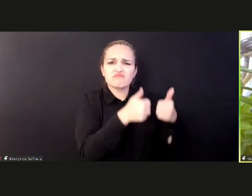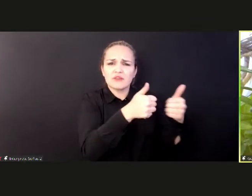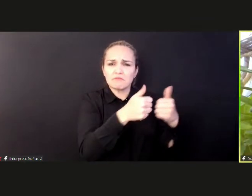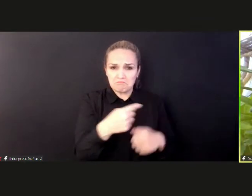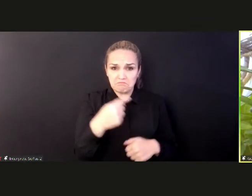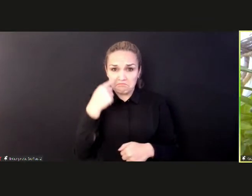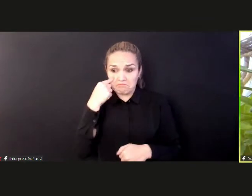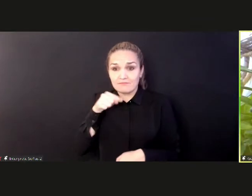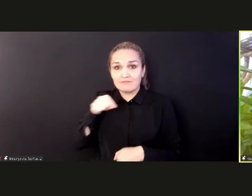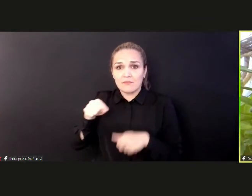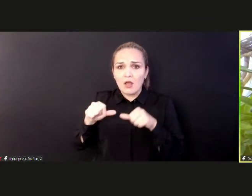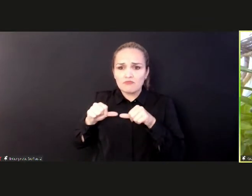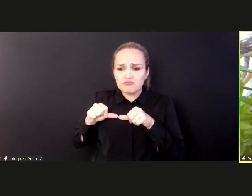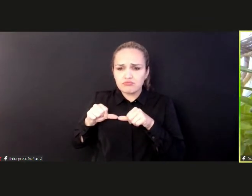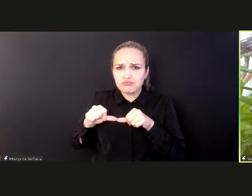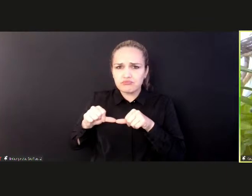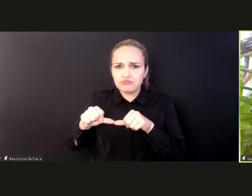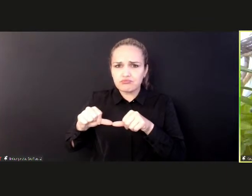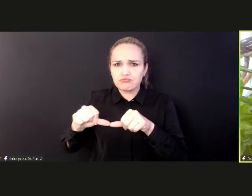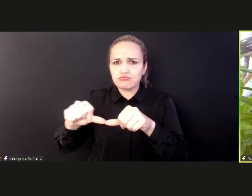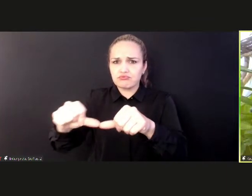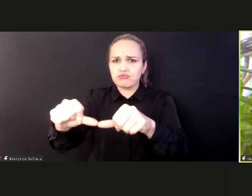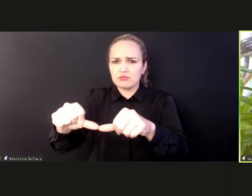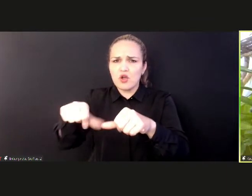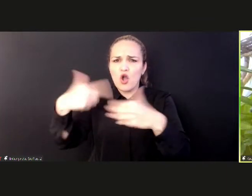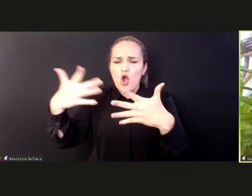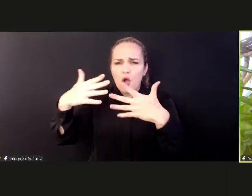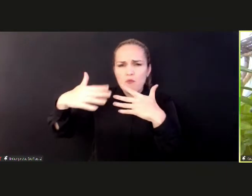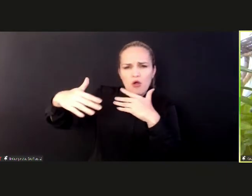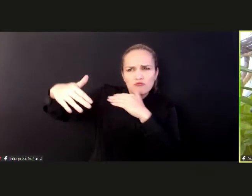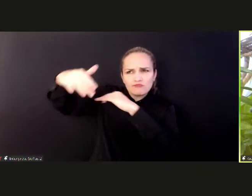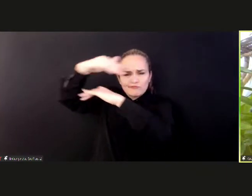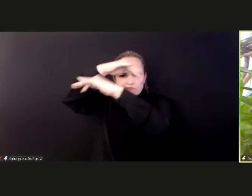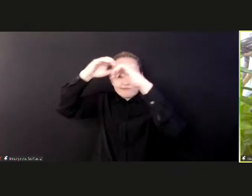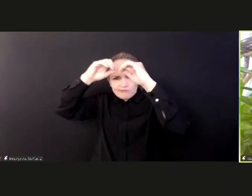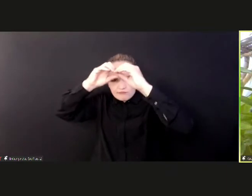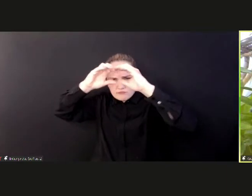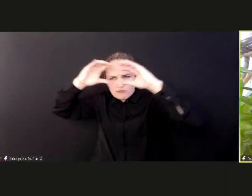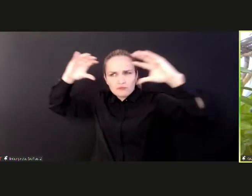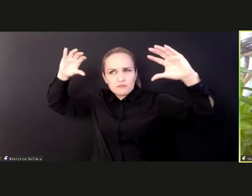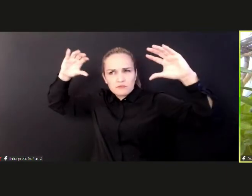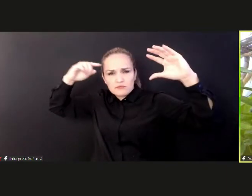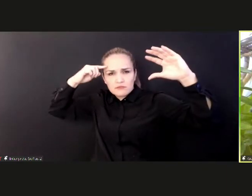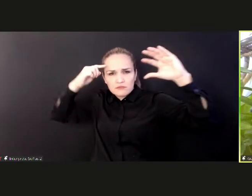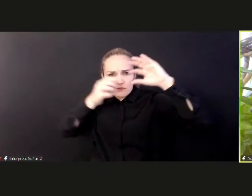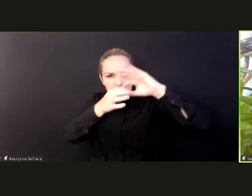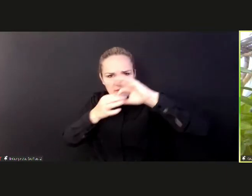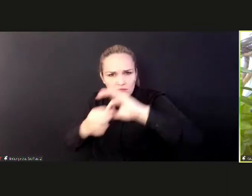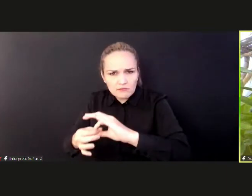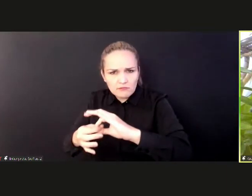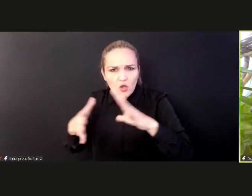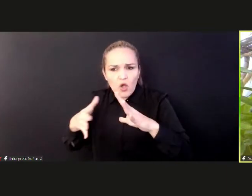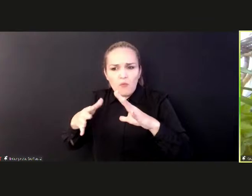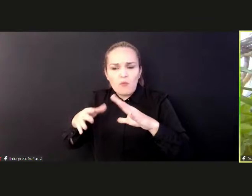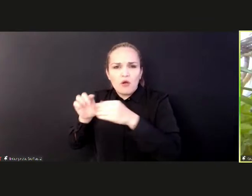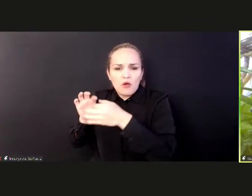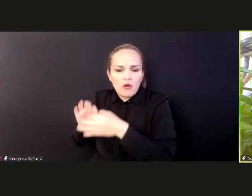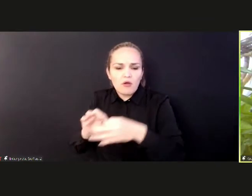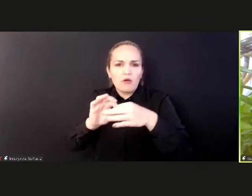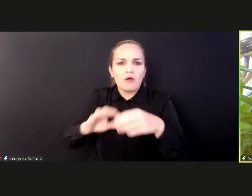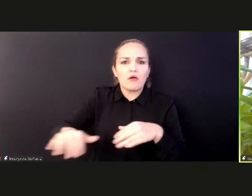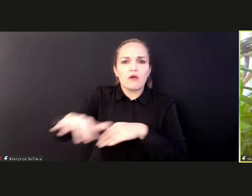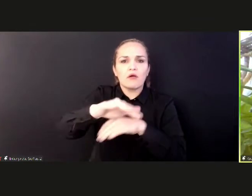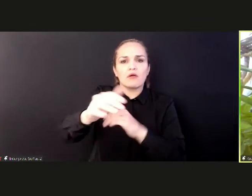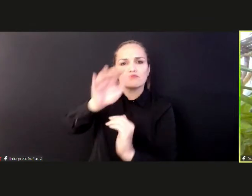issues related to environmental issues, issues related to social cultural matters, and of course, the economic dimension